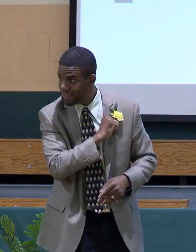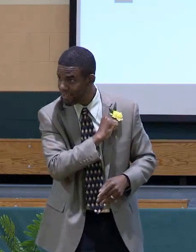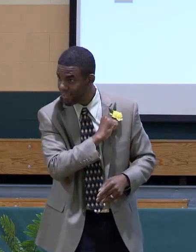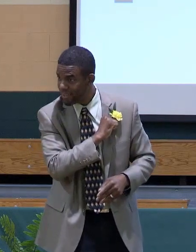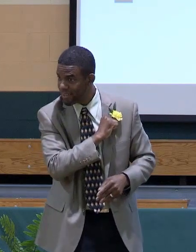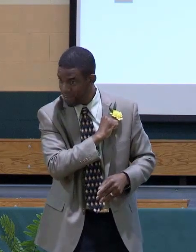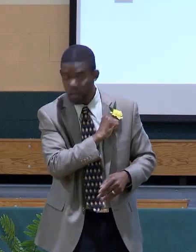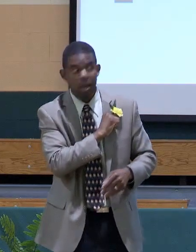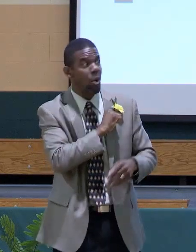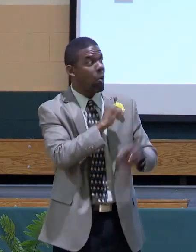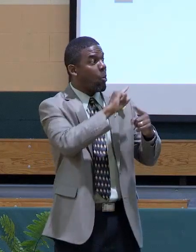state senator.